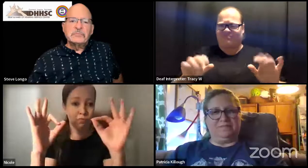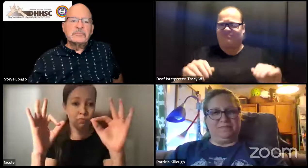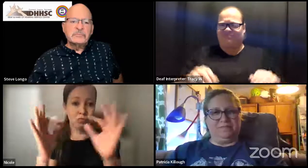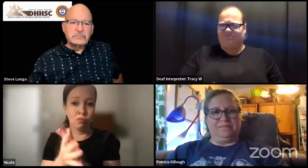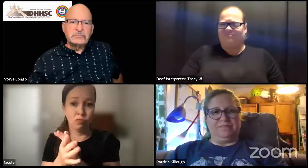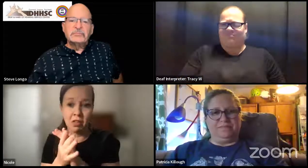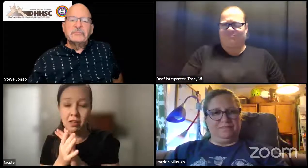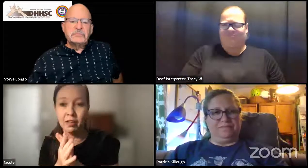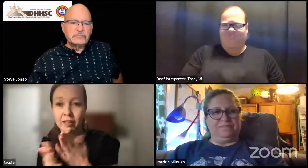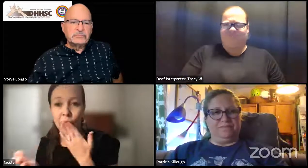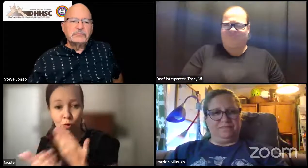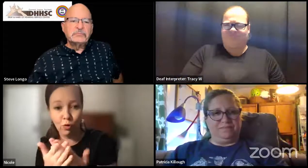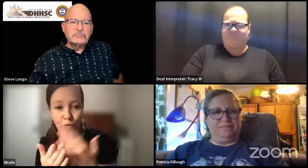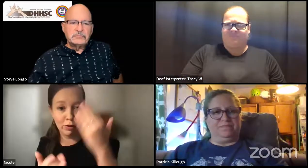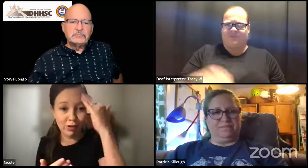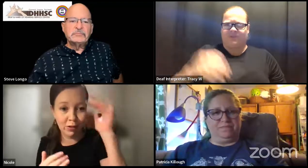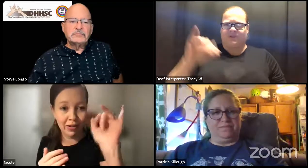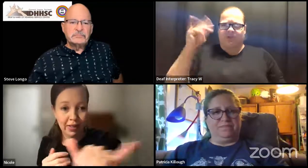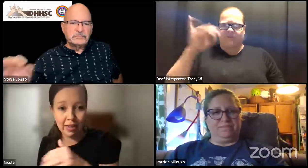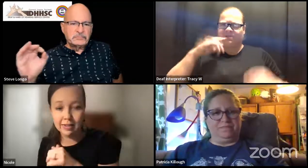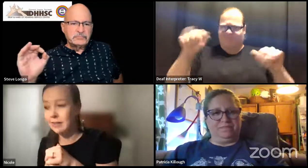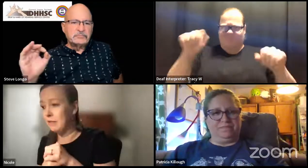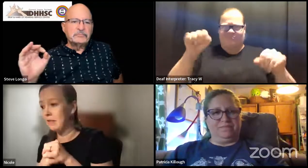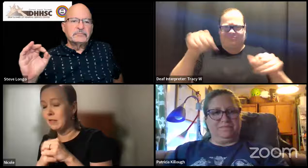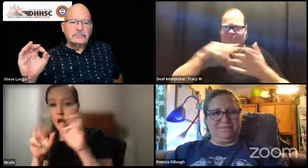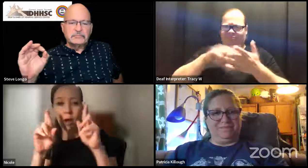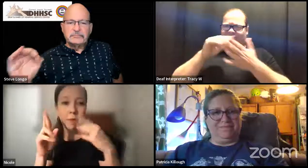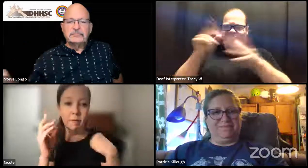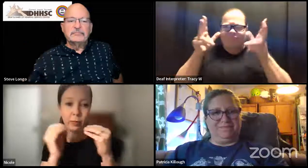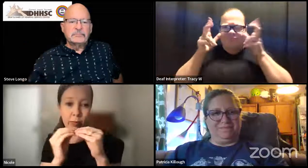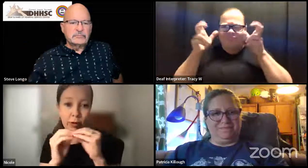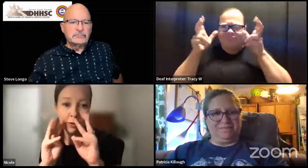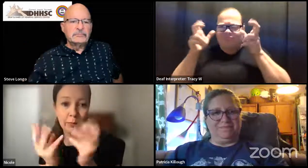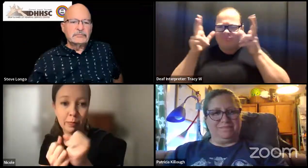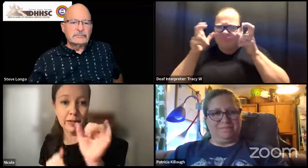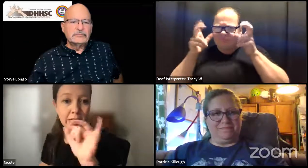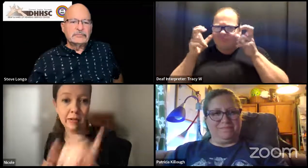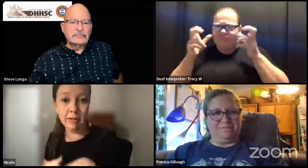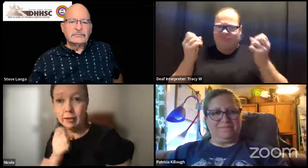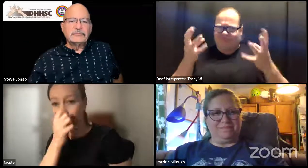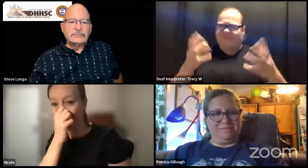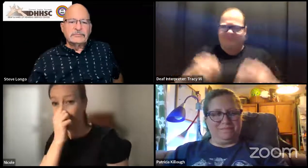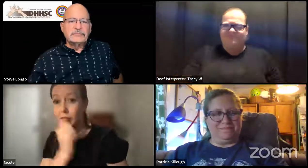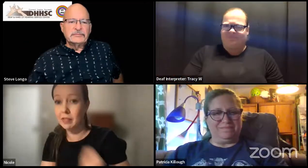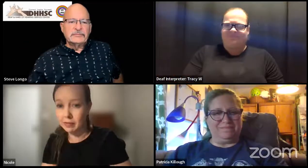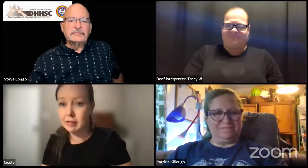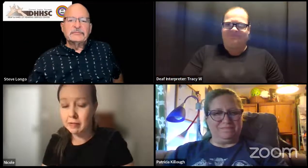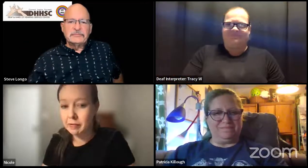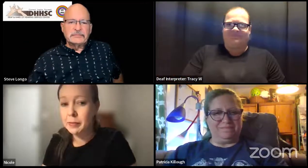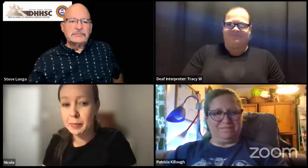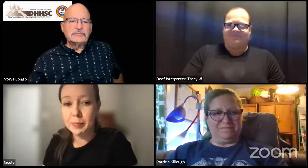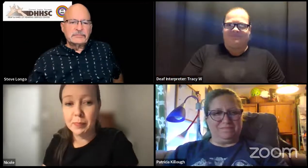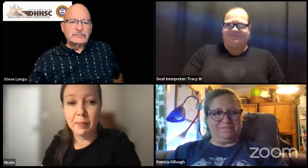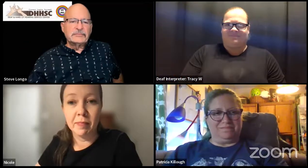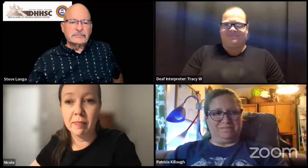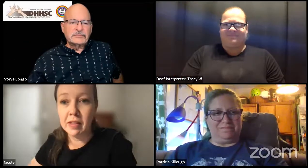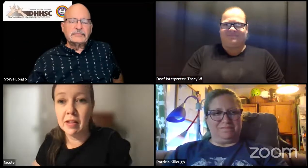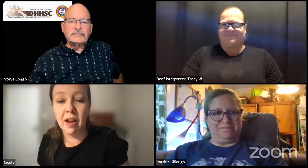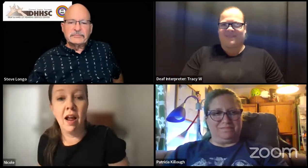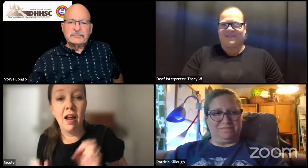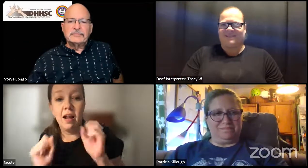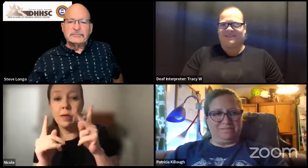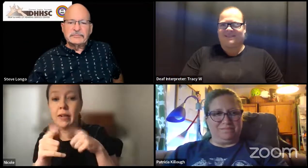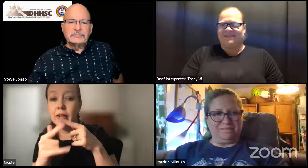It was wonderful. Jamie is indicating, yes, I learned a lot and it was great.